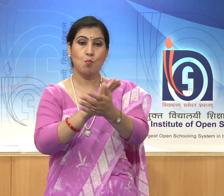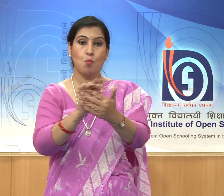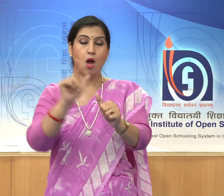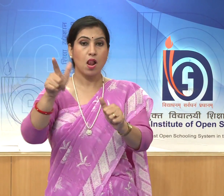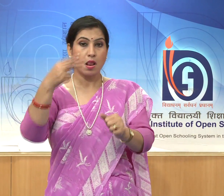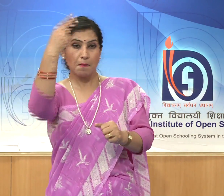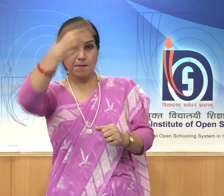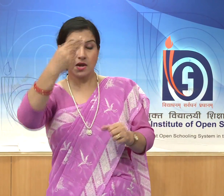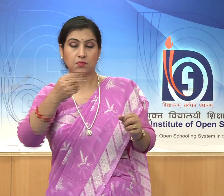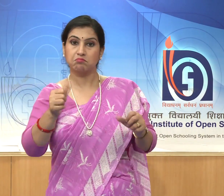flourished